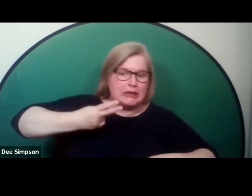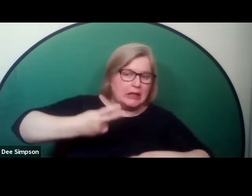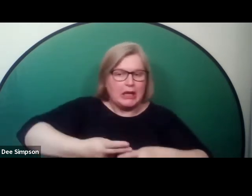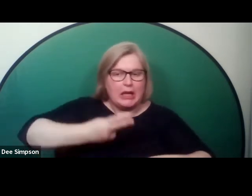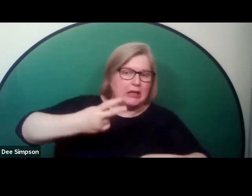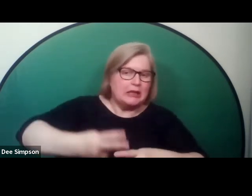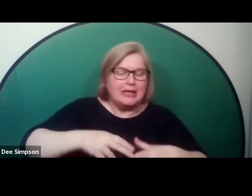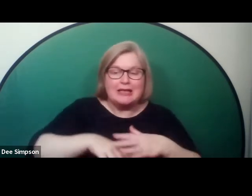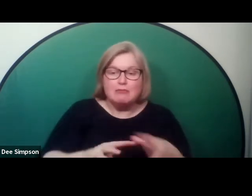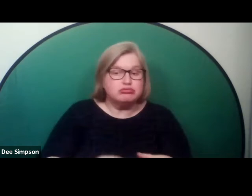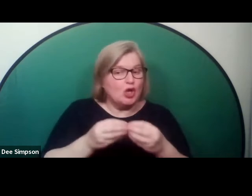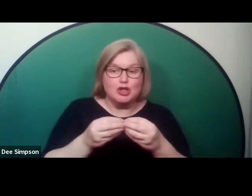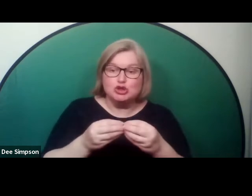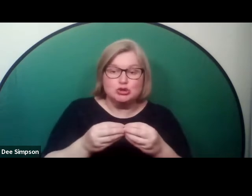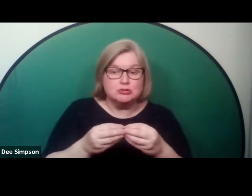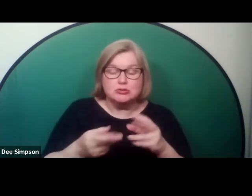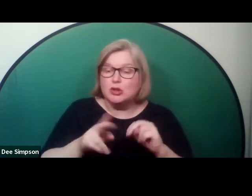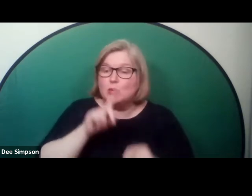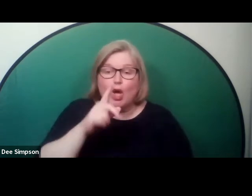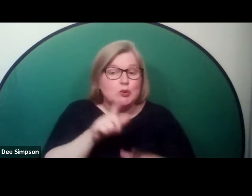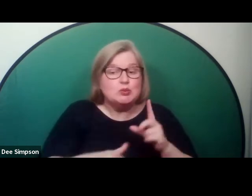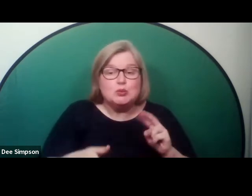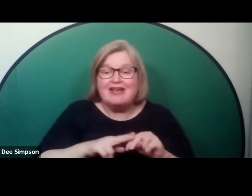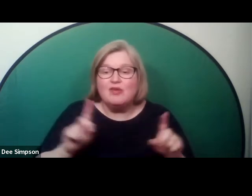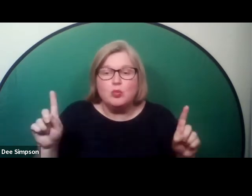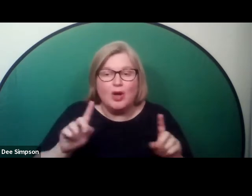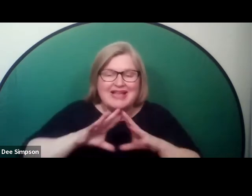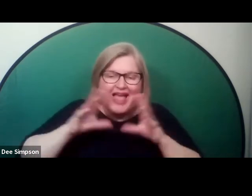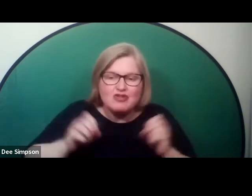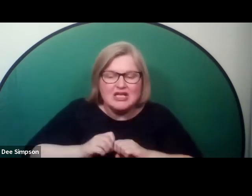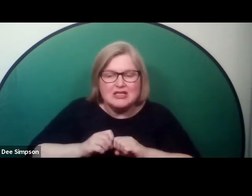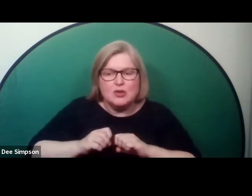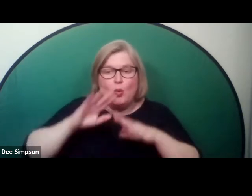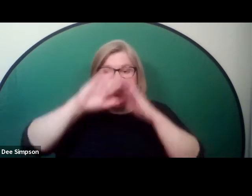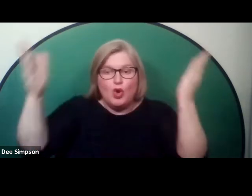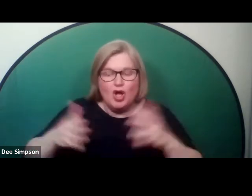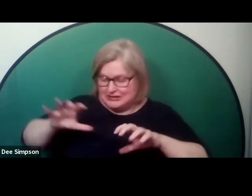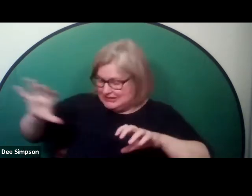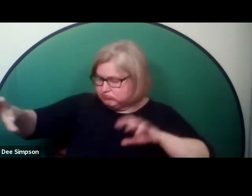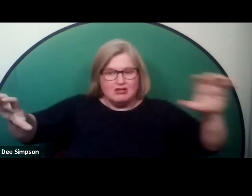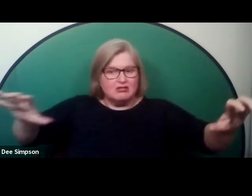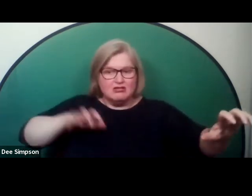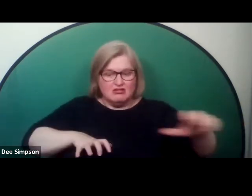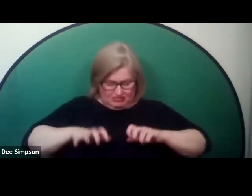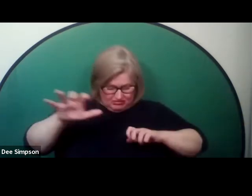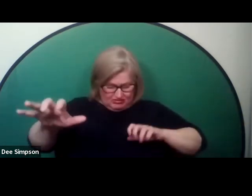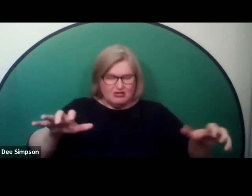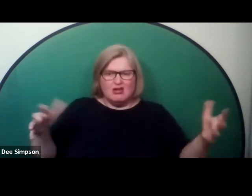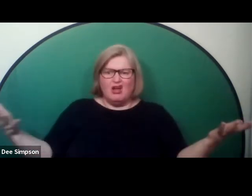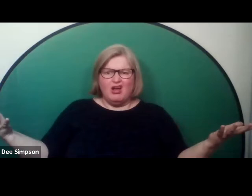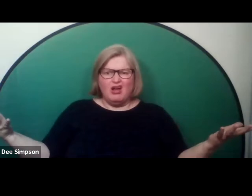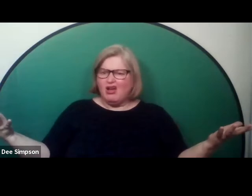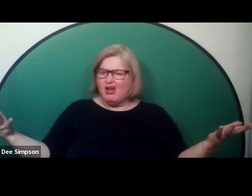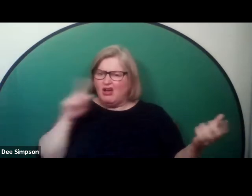production. You can't do that if everything is spread out all over the world. There's also